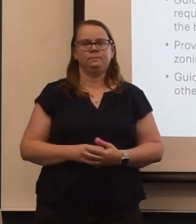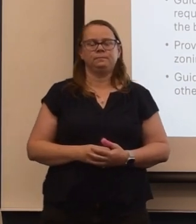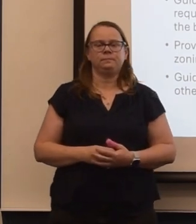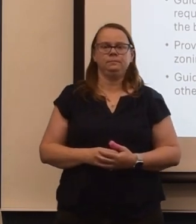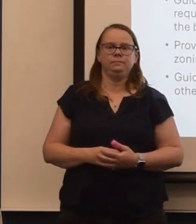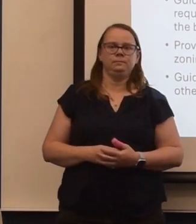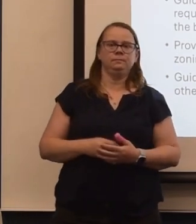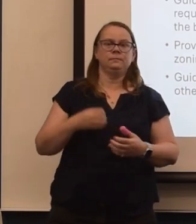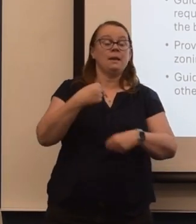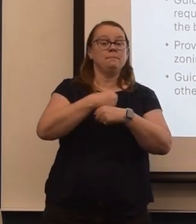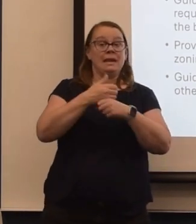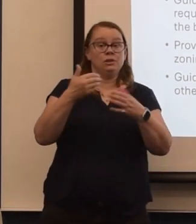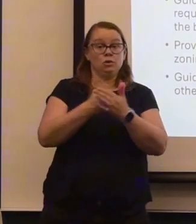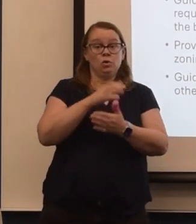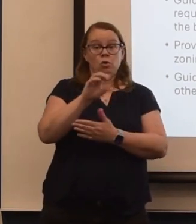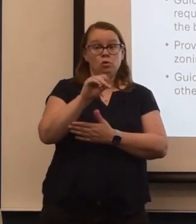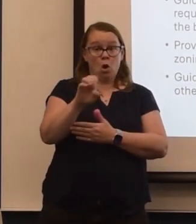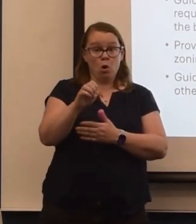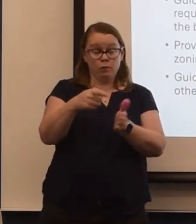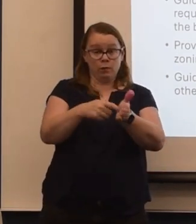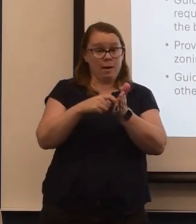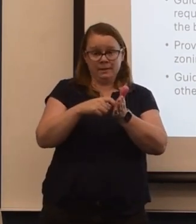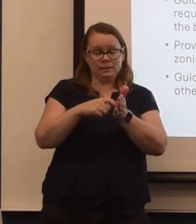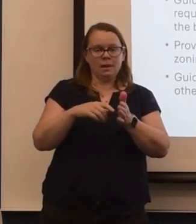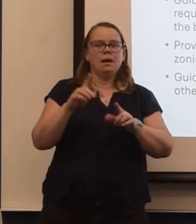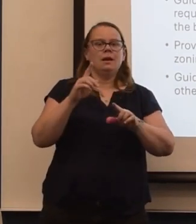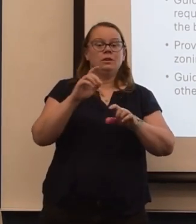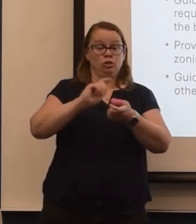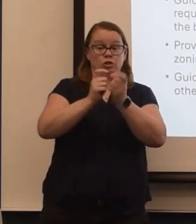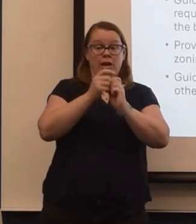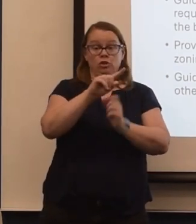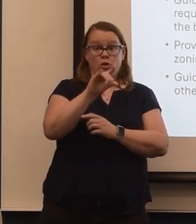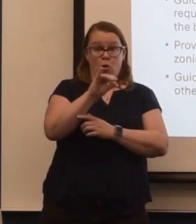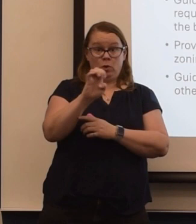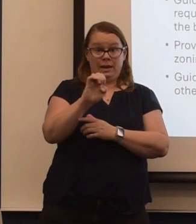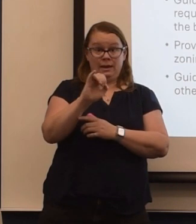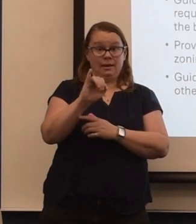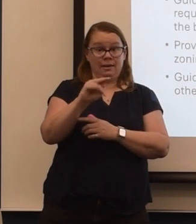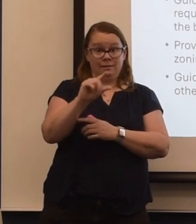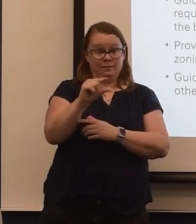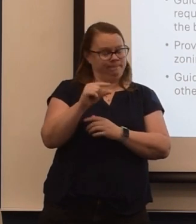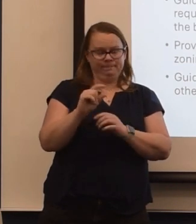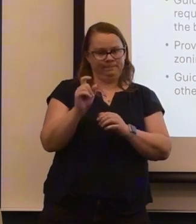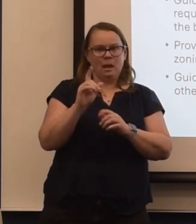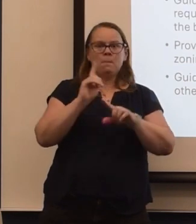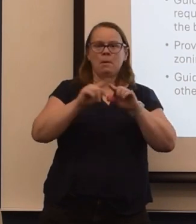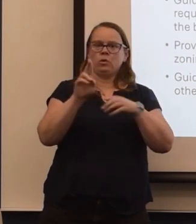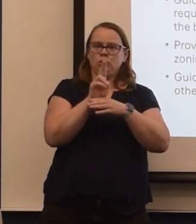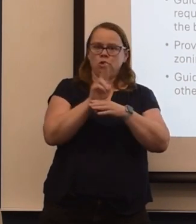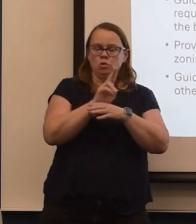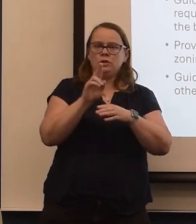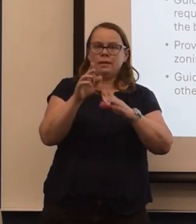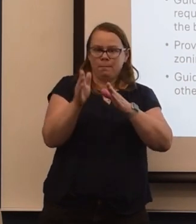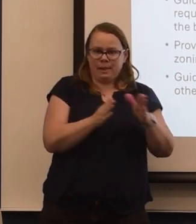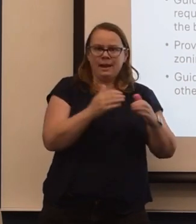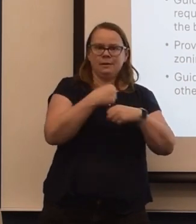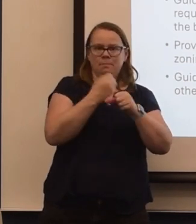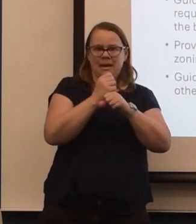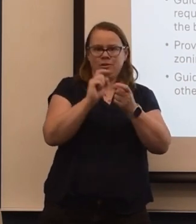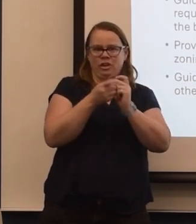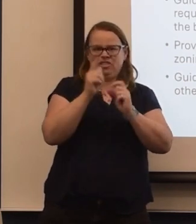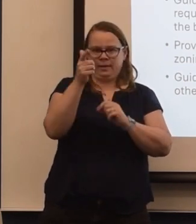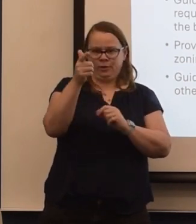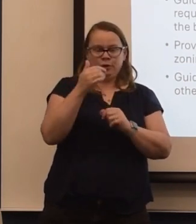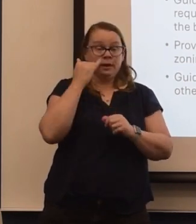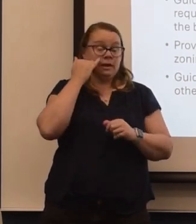new code requirements, and it doesn't change zoning ordinances, but we can use the plan to make those changes later. So if we are on